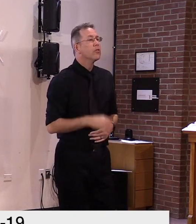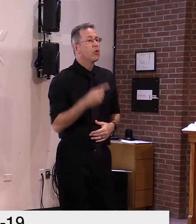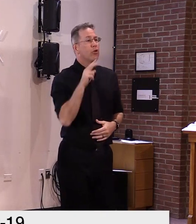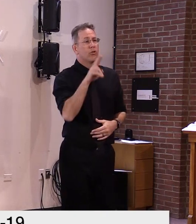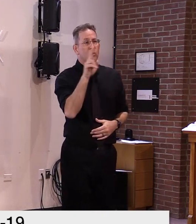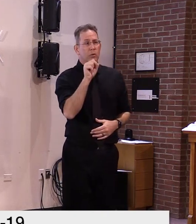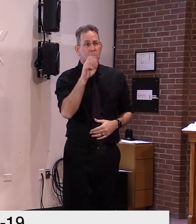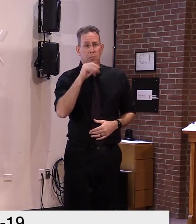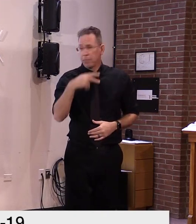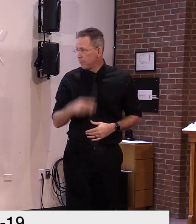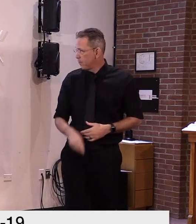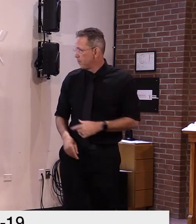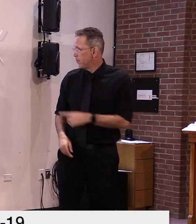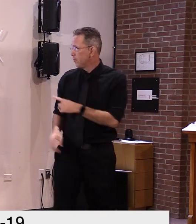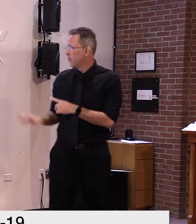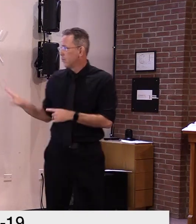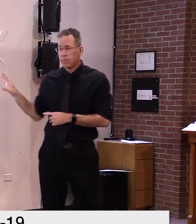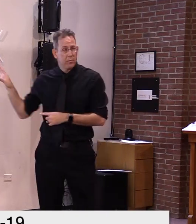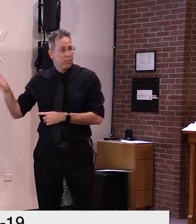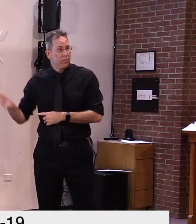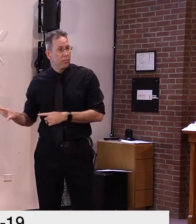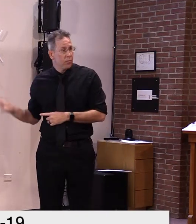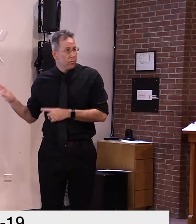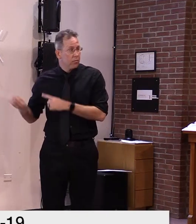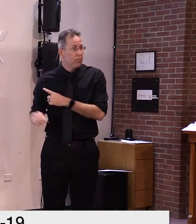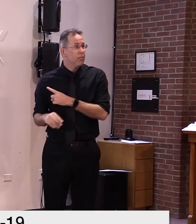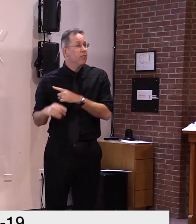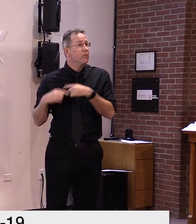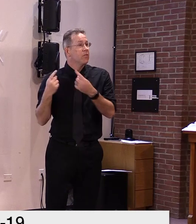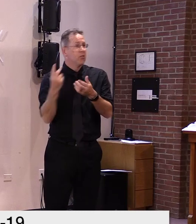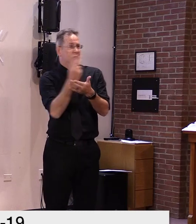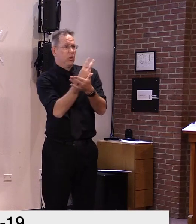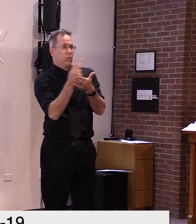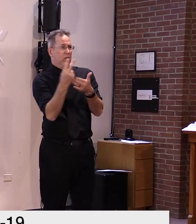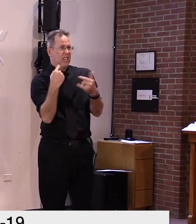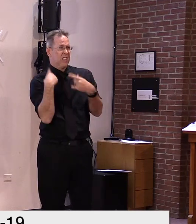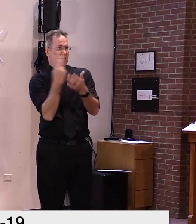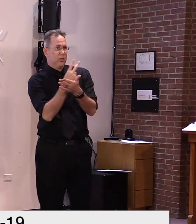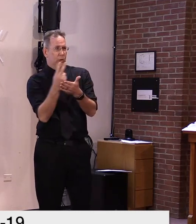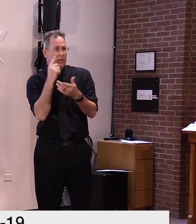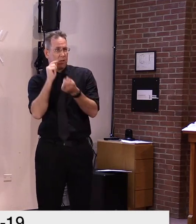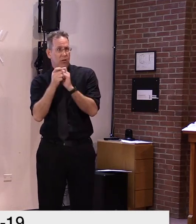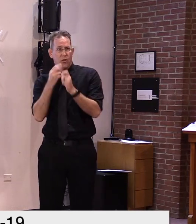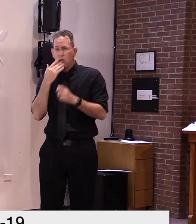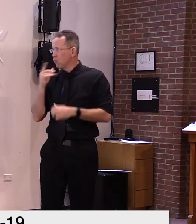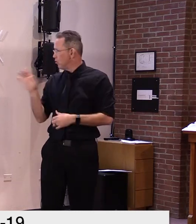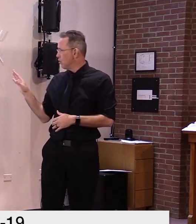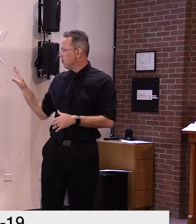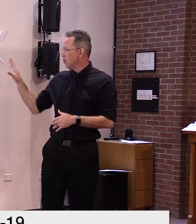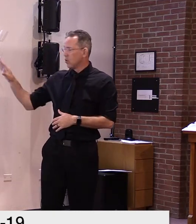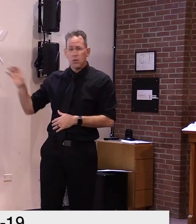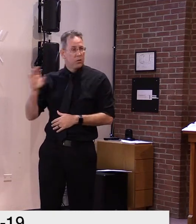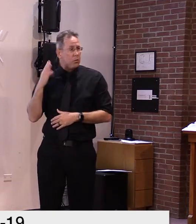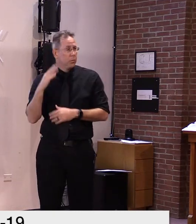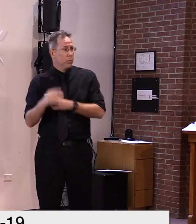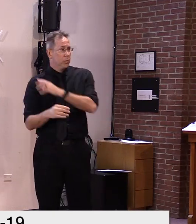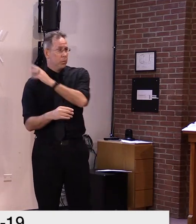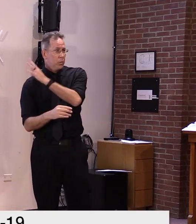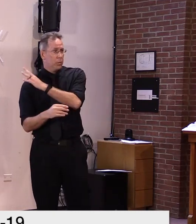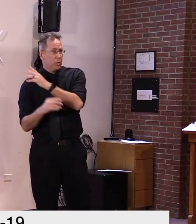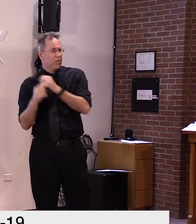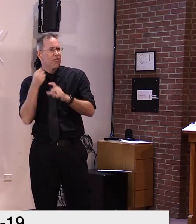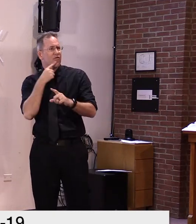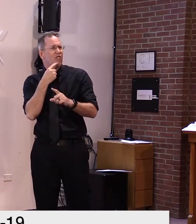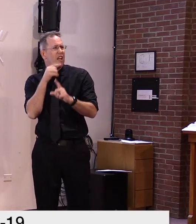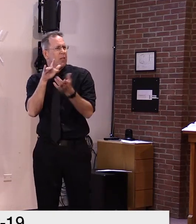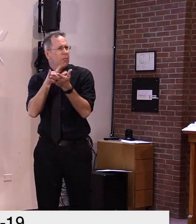overview of the entire country, areas where cases are continuing to increase and those where they are performing better. The